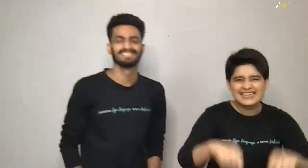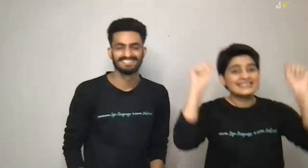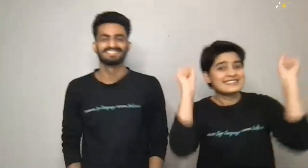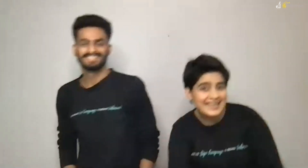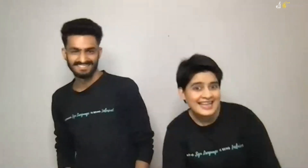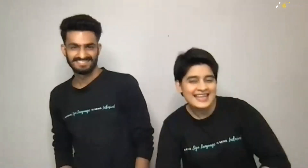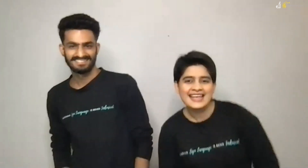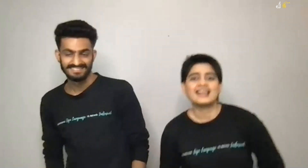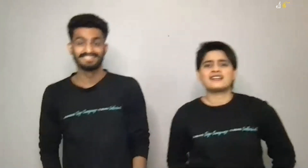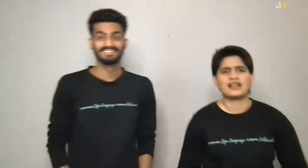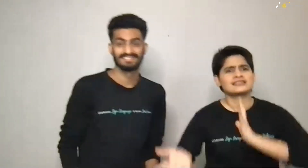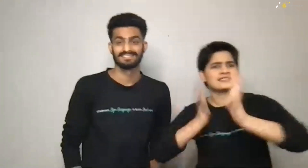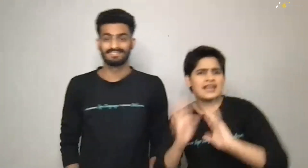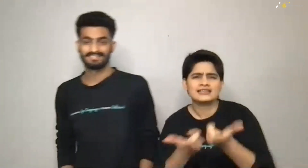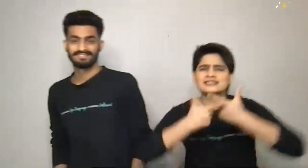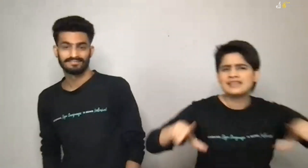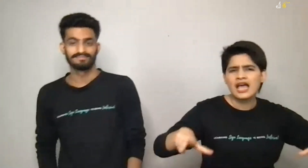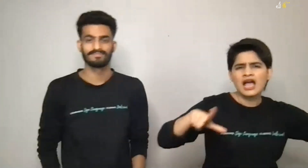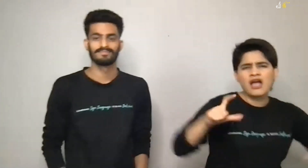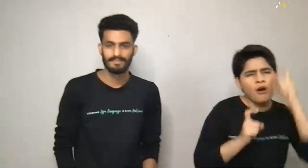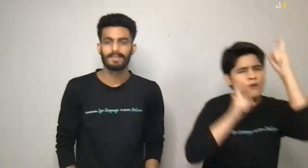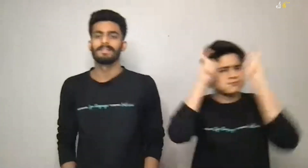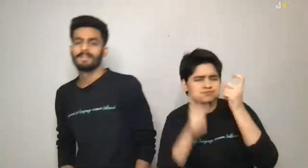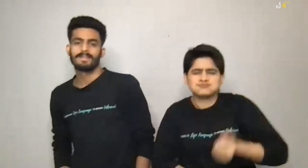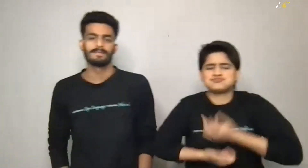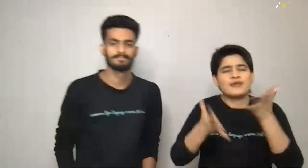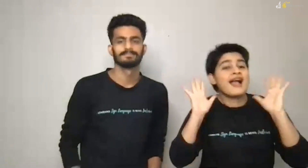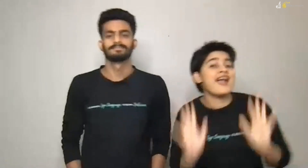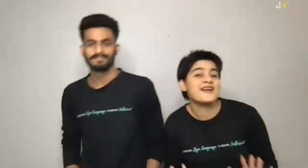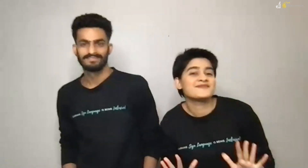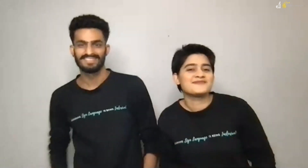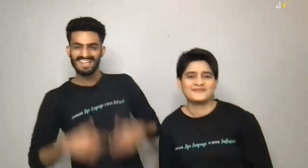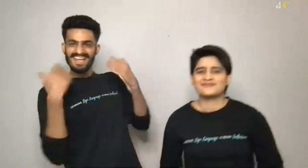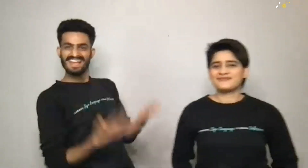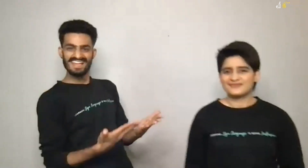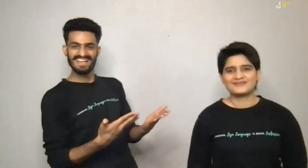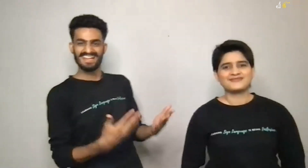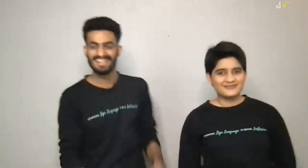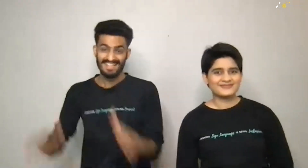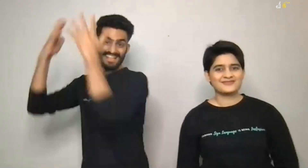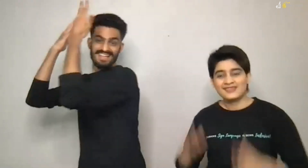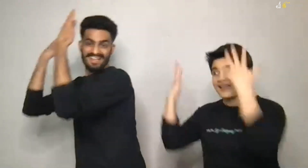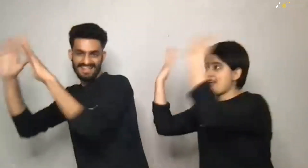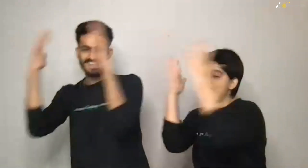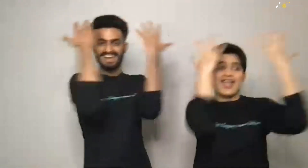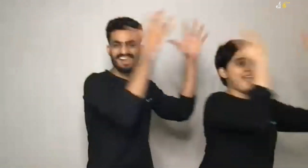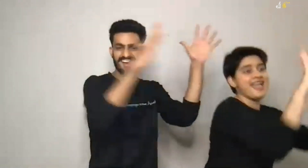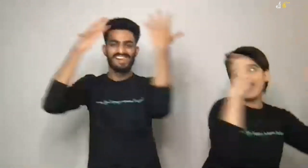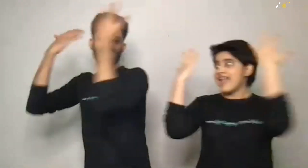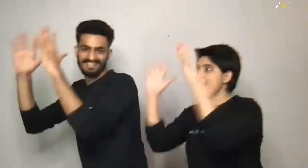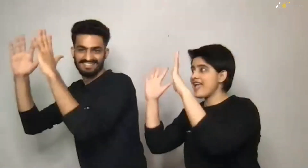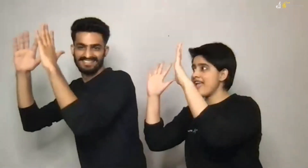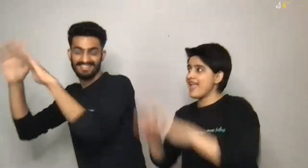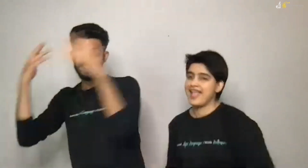identity. Yes, yes, yes. Sign language has expressions. It's so expressive. There